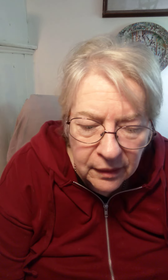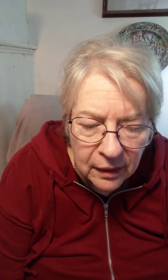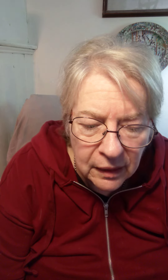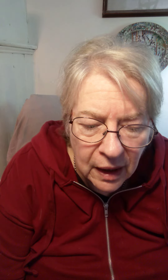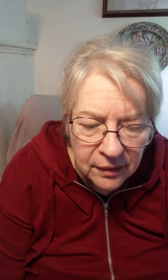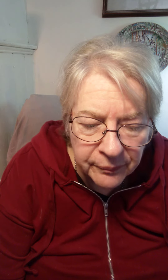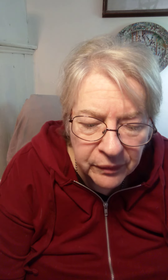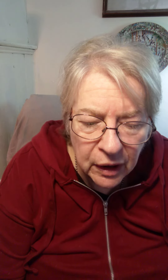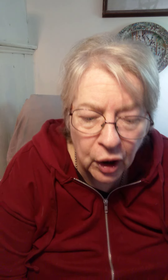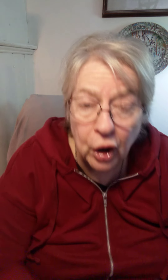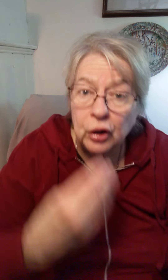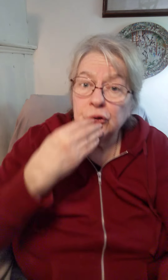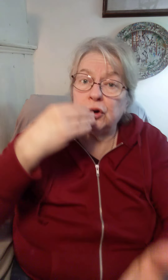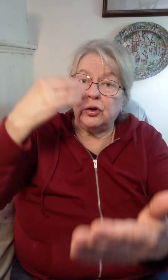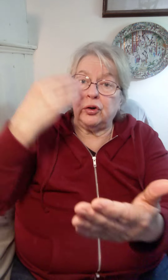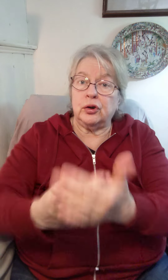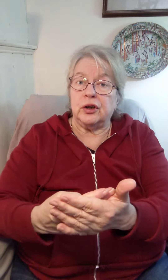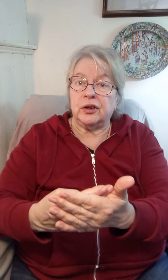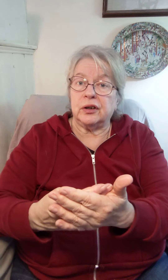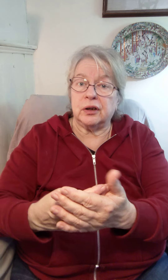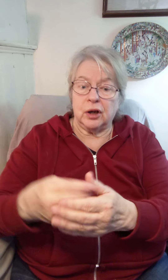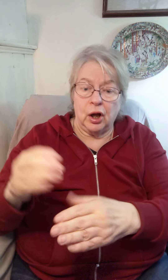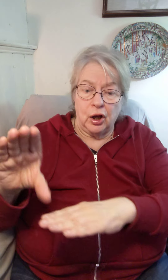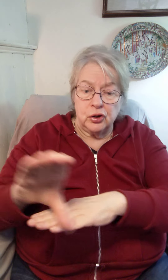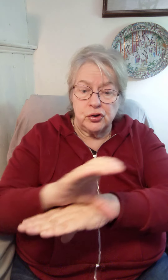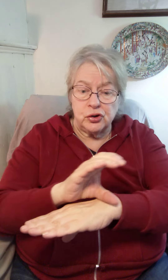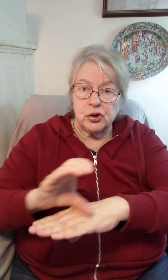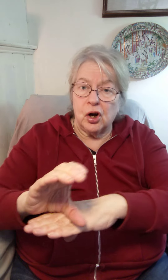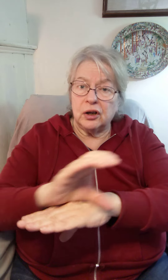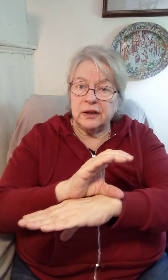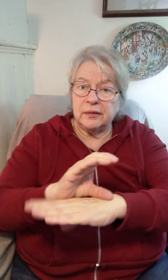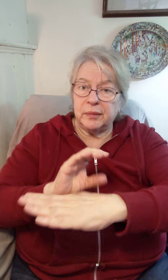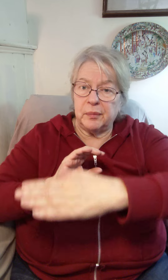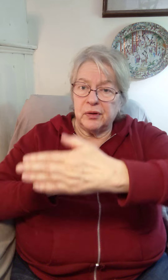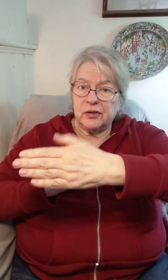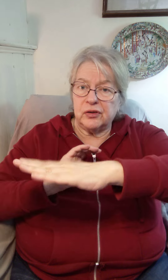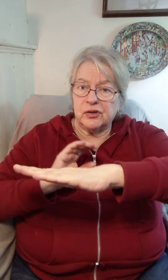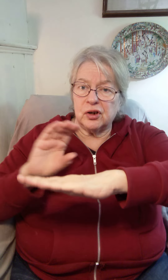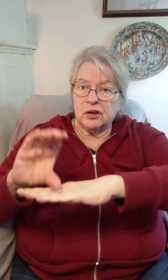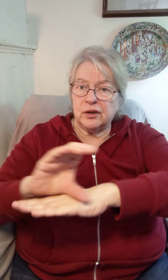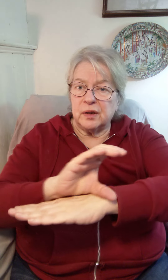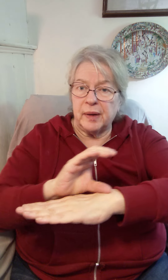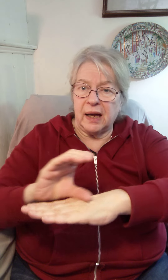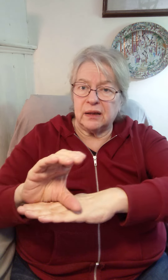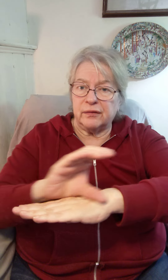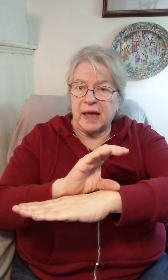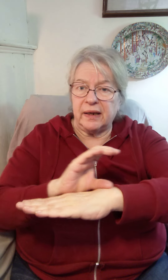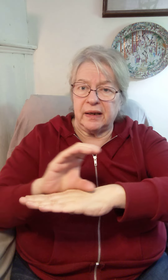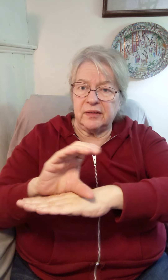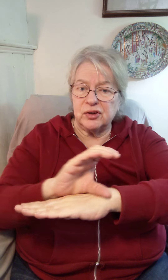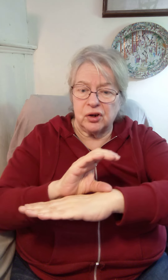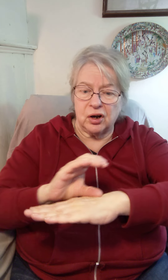A lot. Good. Chocolate. Remember, this is chocolate on the back of the flat hand.